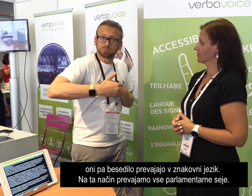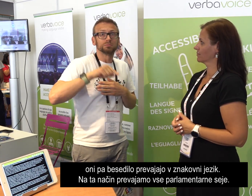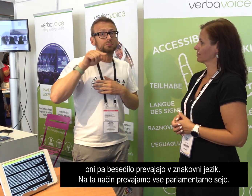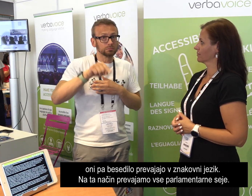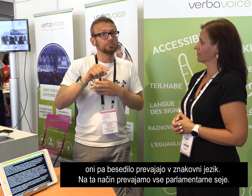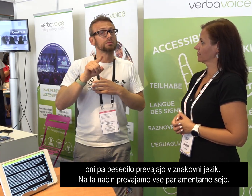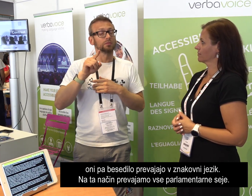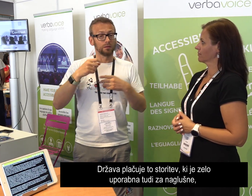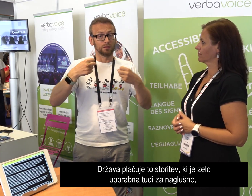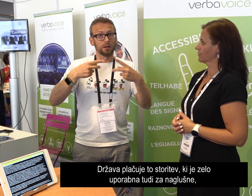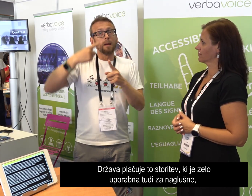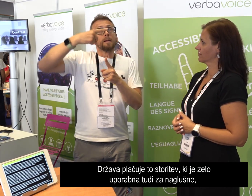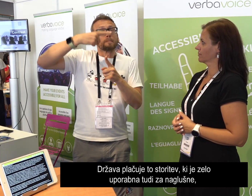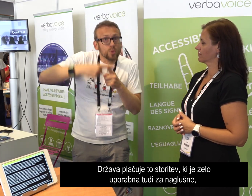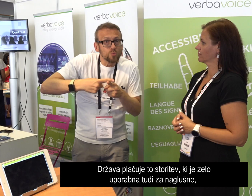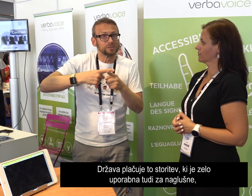speaker is saying.